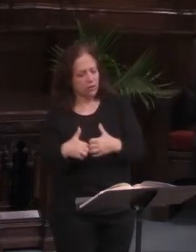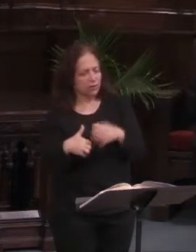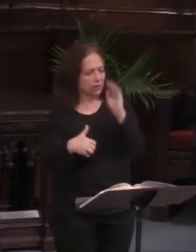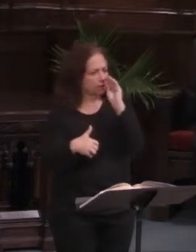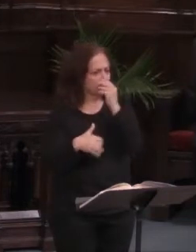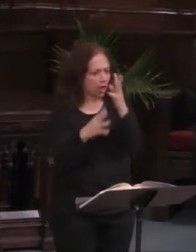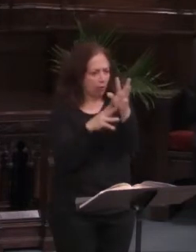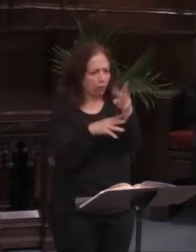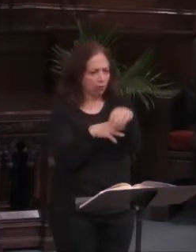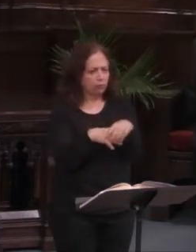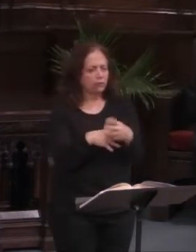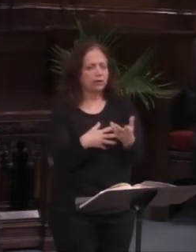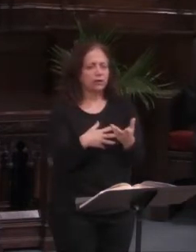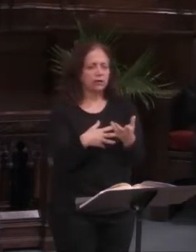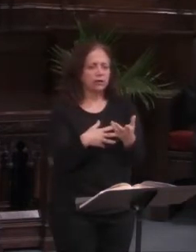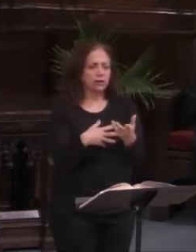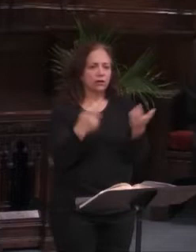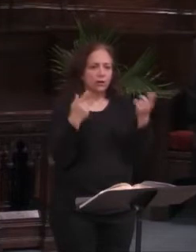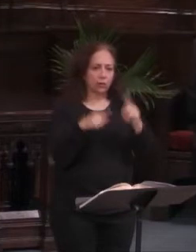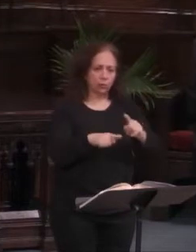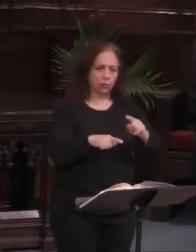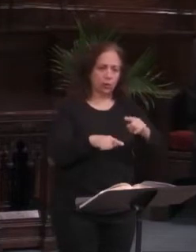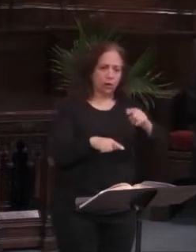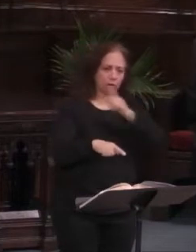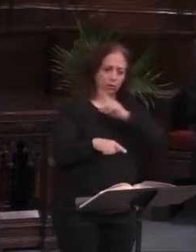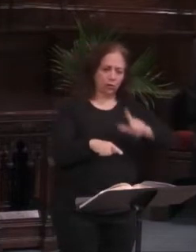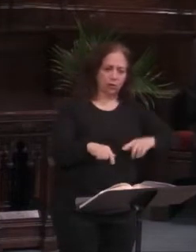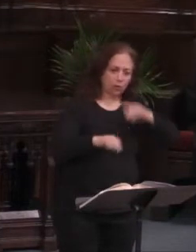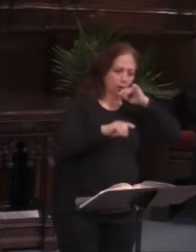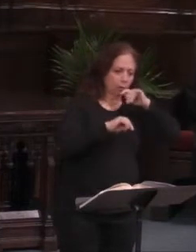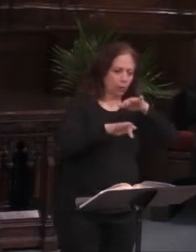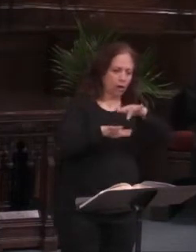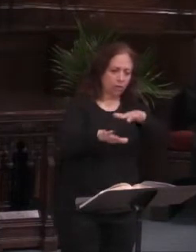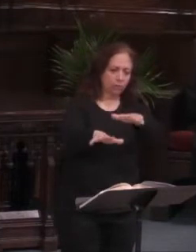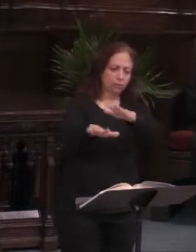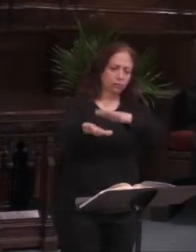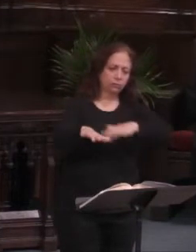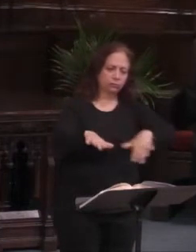fades when the breath of the Lord blows upon it.